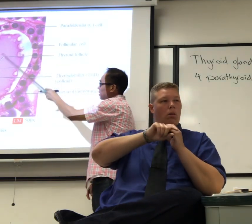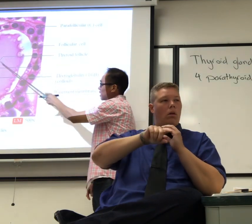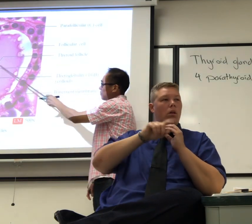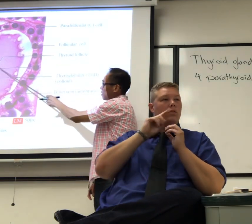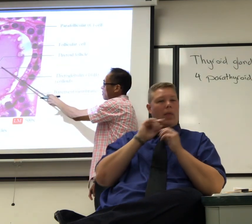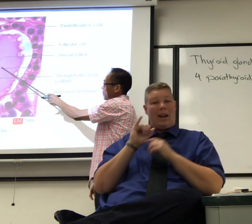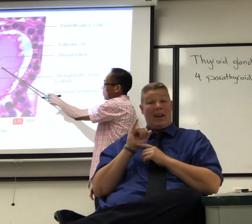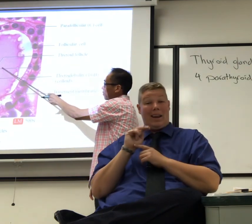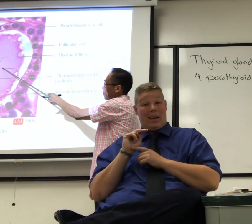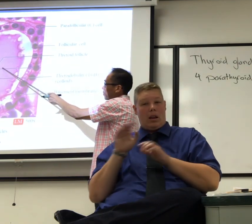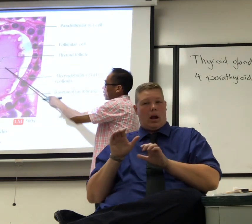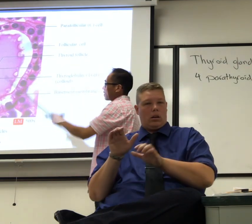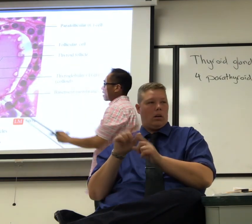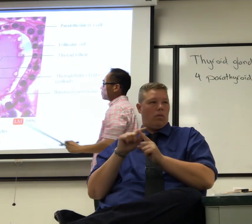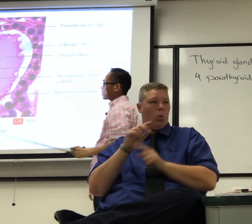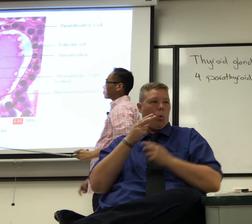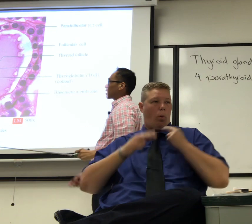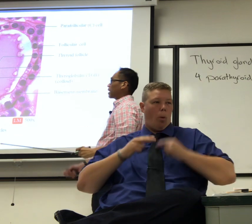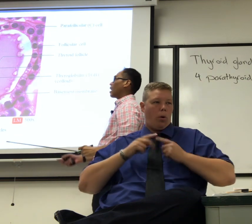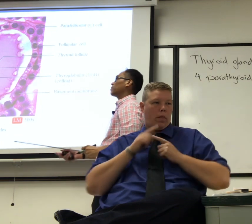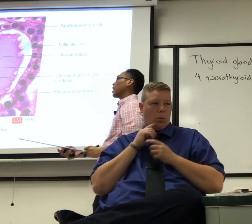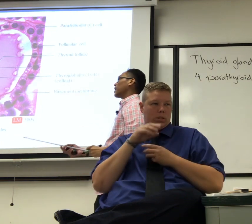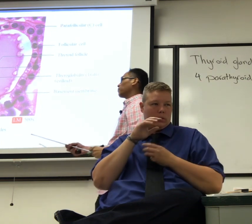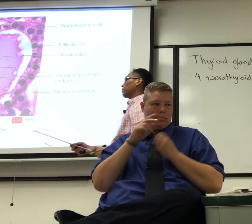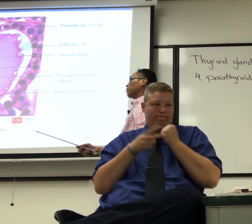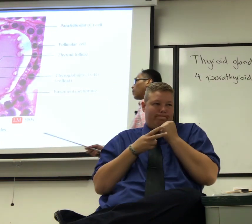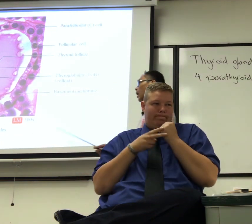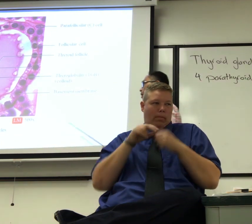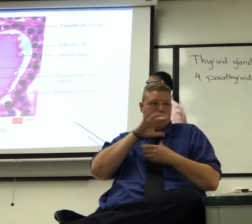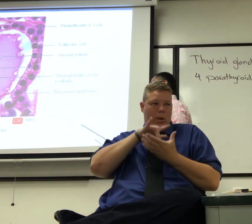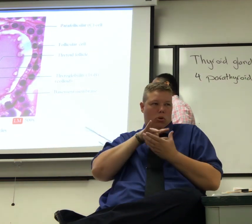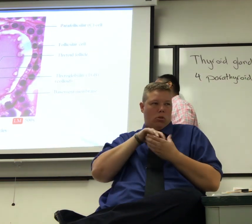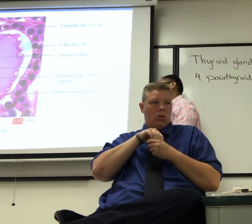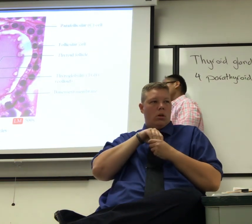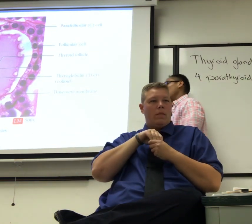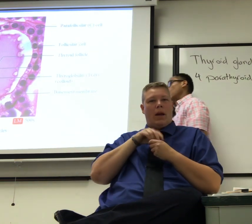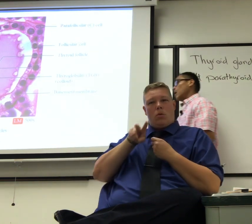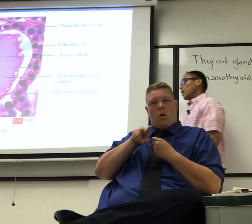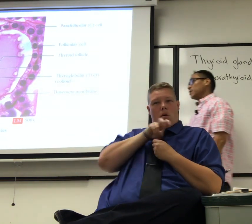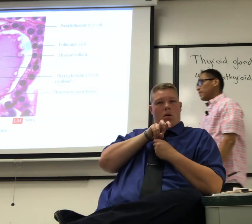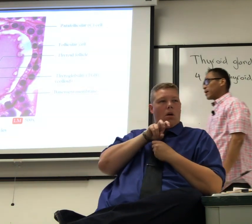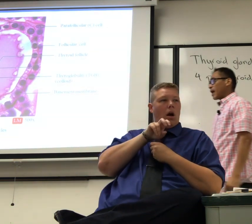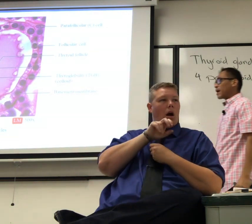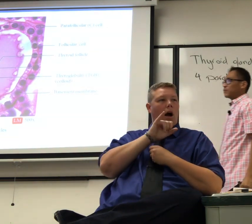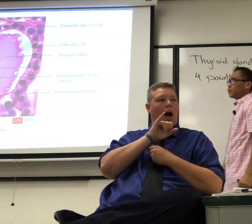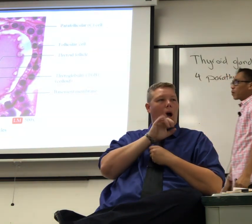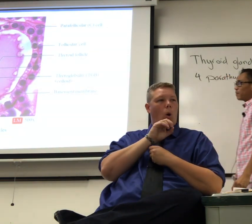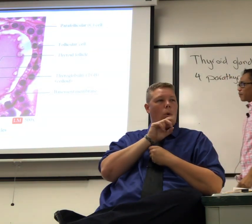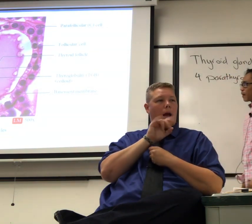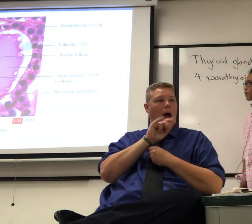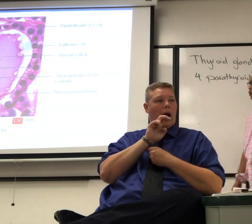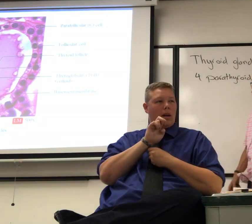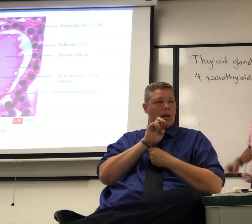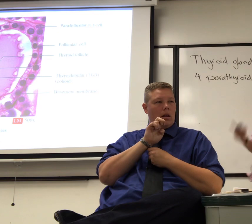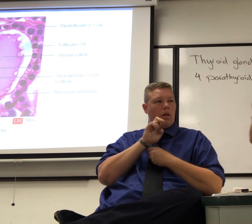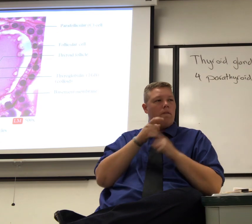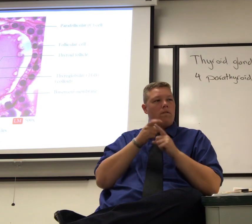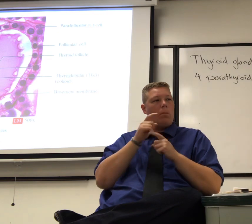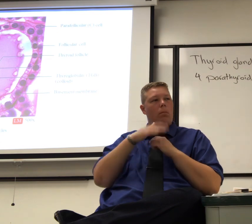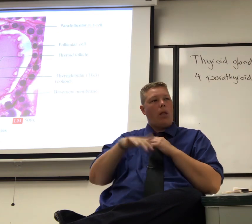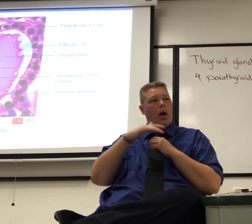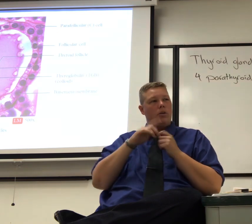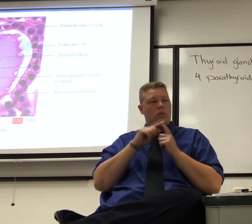And it's secreted by follicle cells. So it's kind of like they take the inactive hormone and they keep it in the middle. They have to